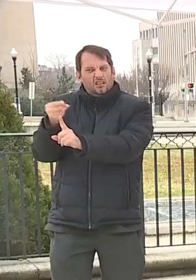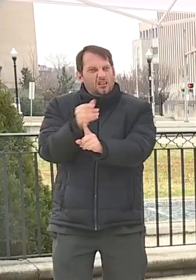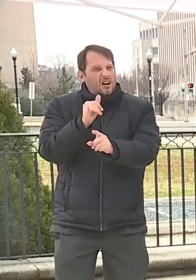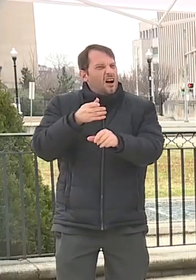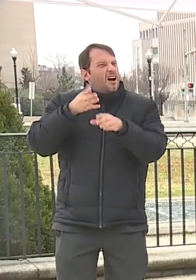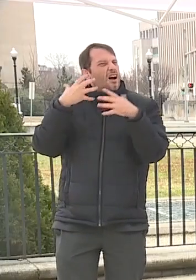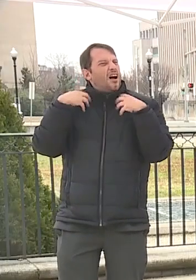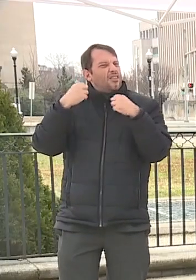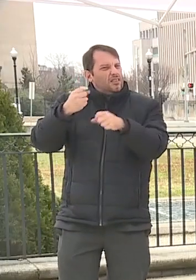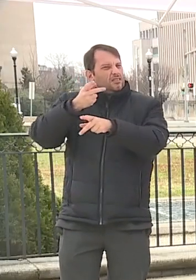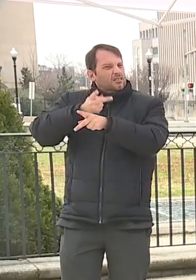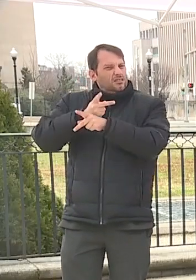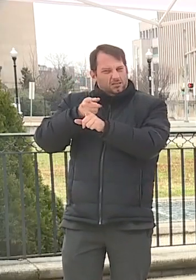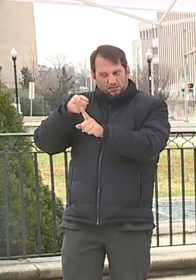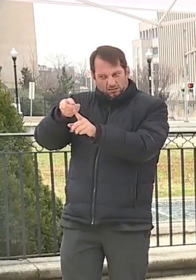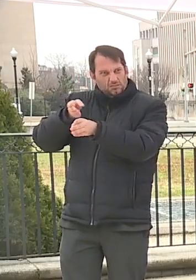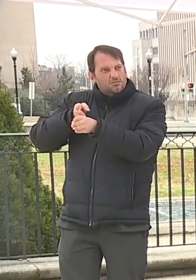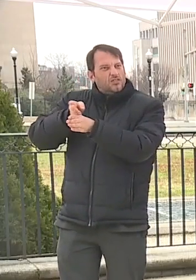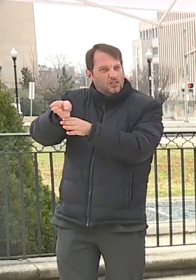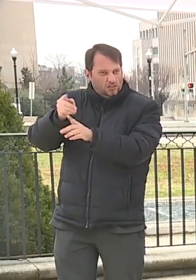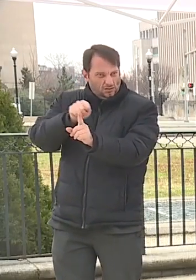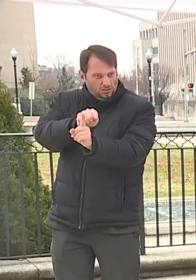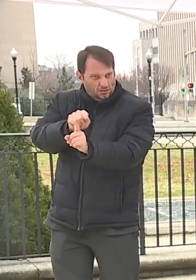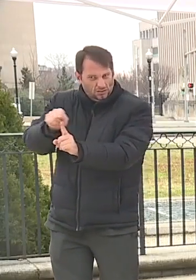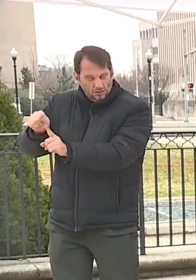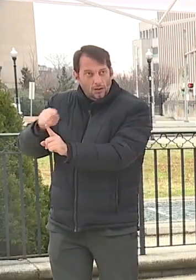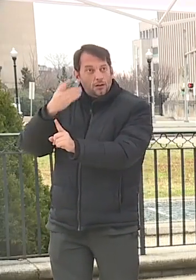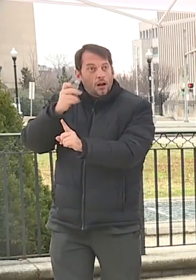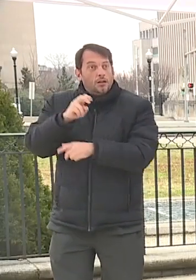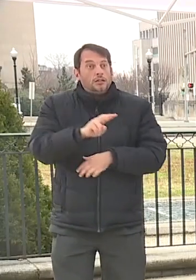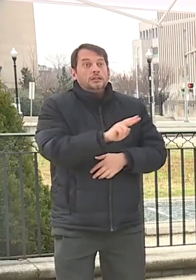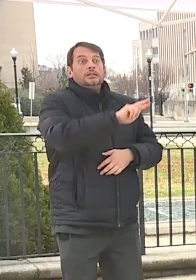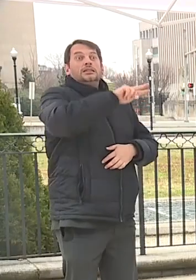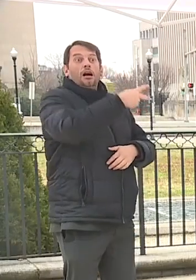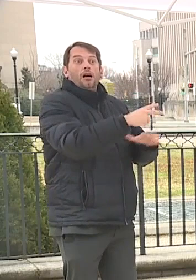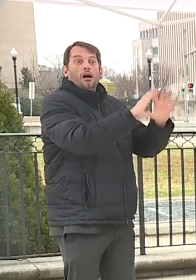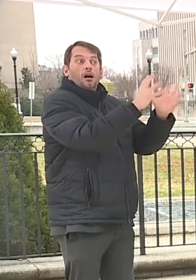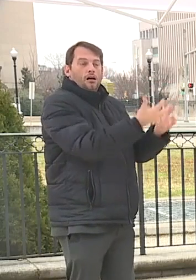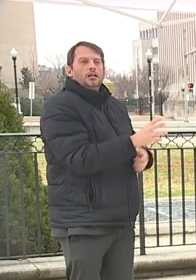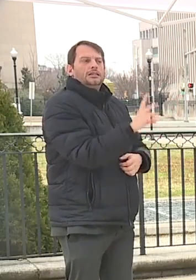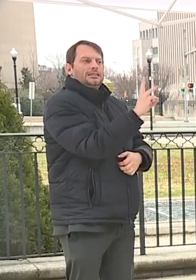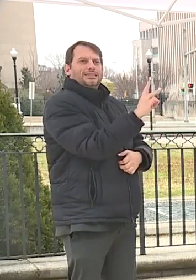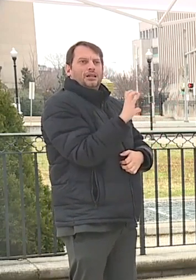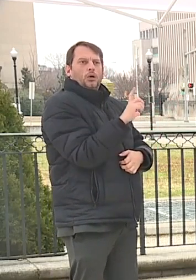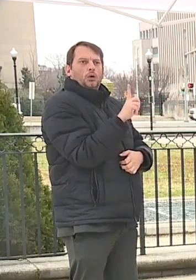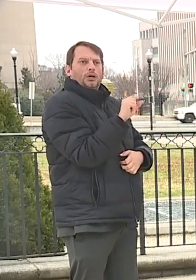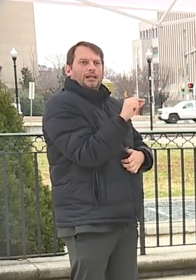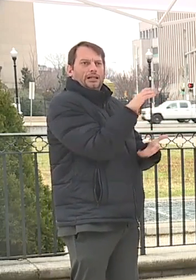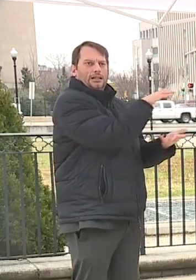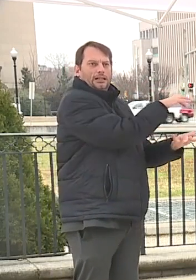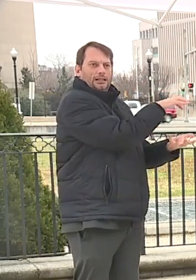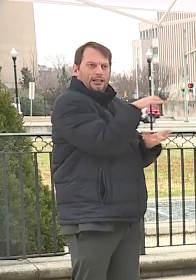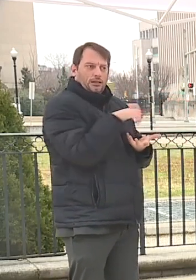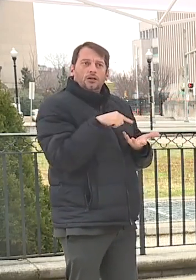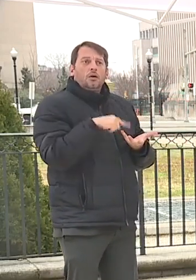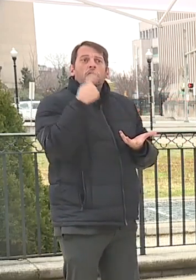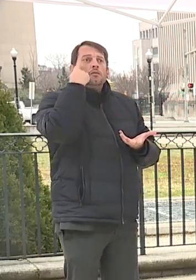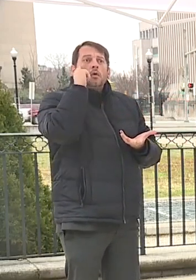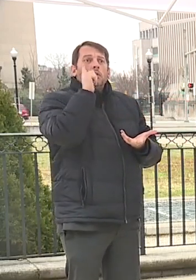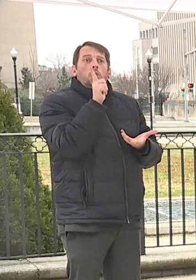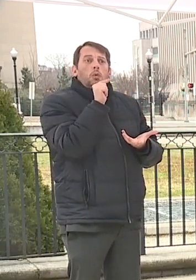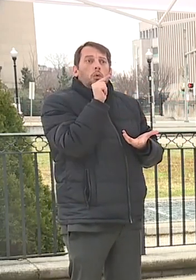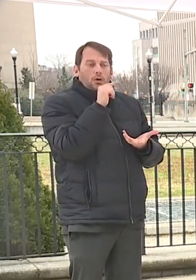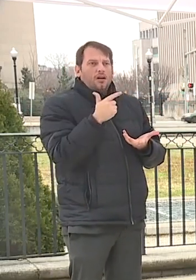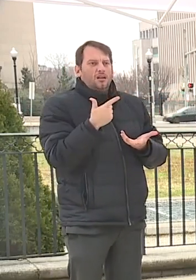vaccine. We've received a second batch of 2,600 doses last week, and we will begin using those doses today to vaccinate